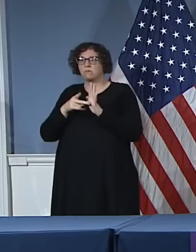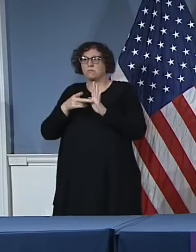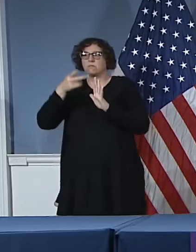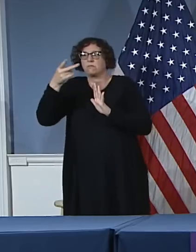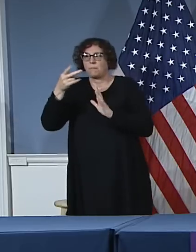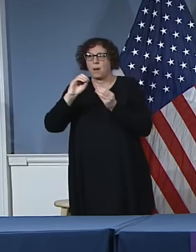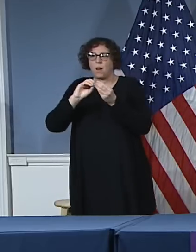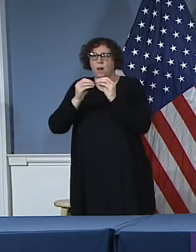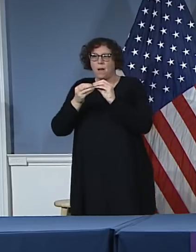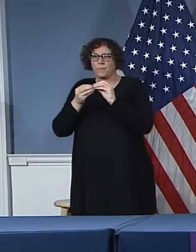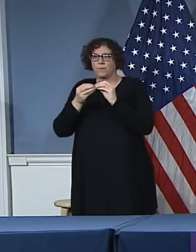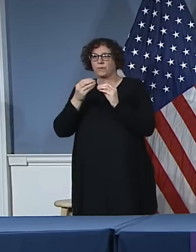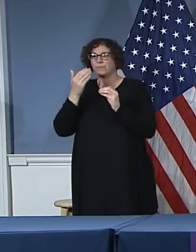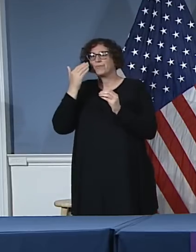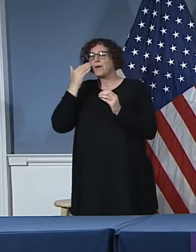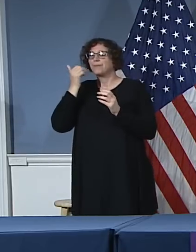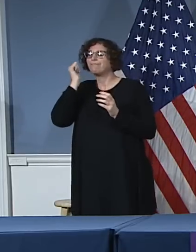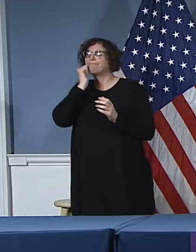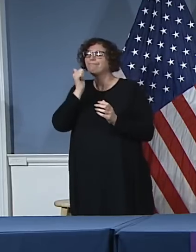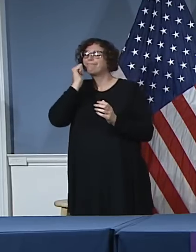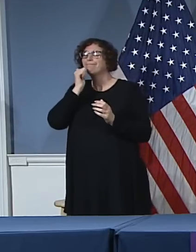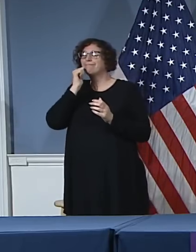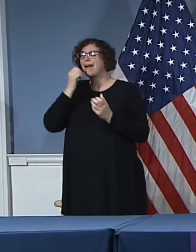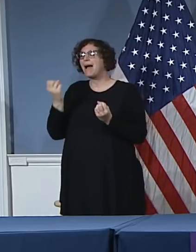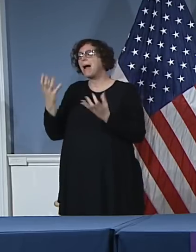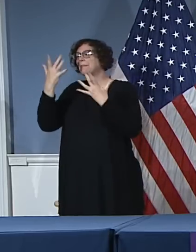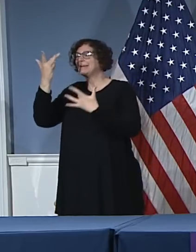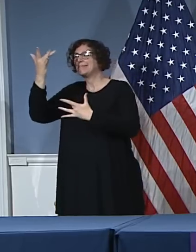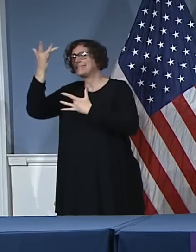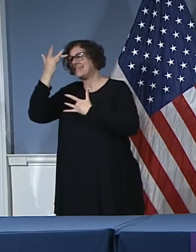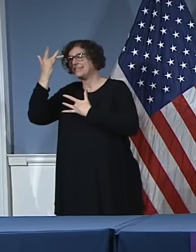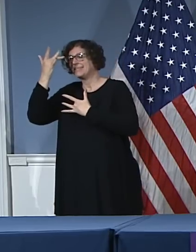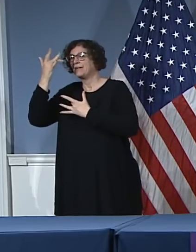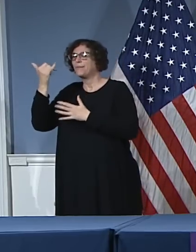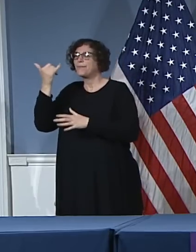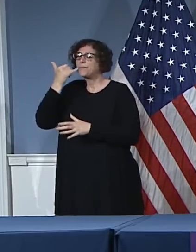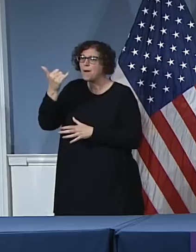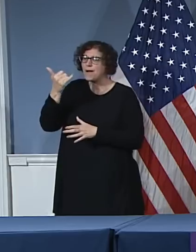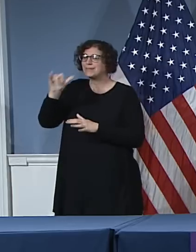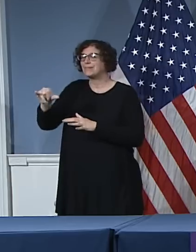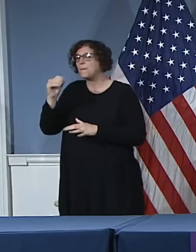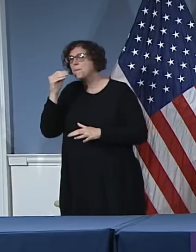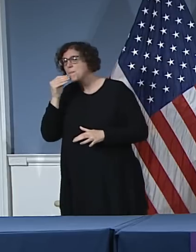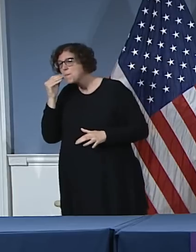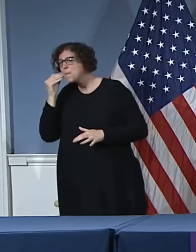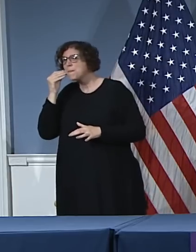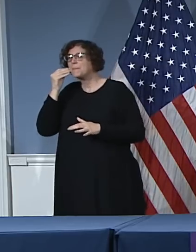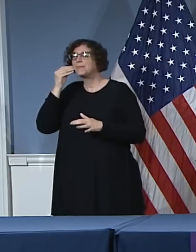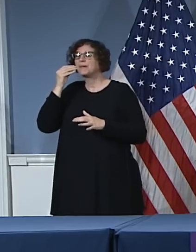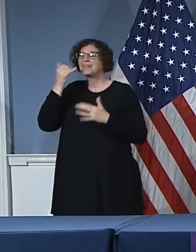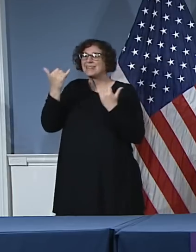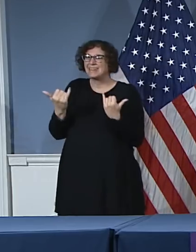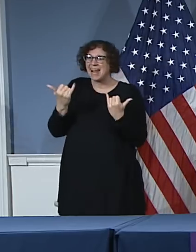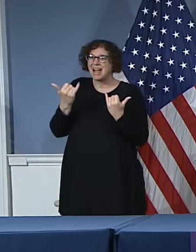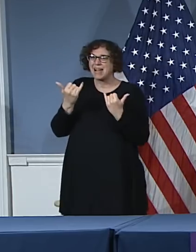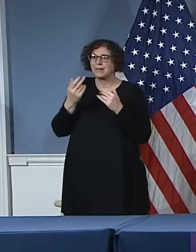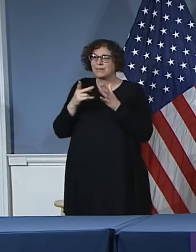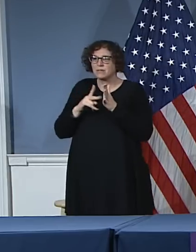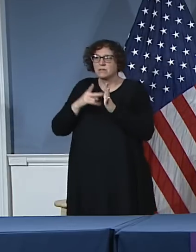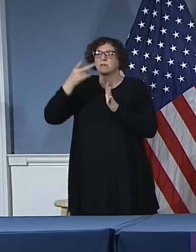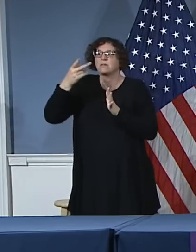hold, roughly March 17th. I could tell you that we are still what I would consider in very good shape in terms